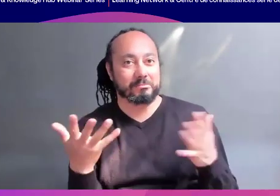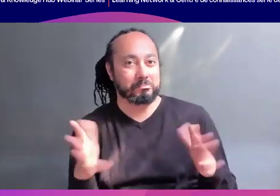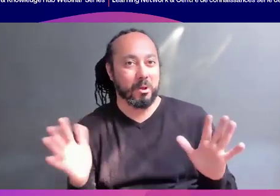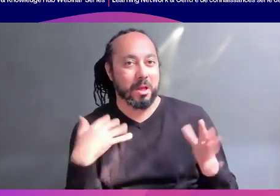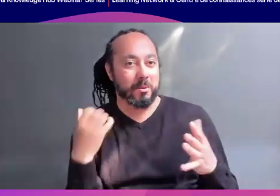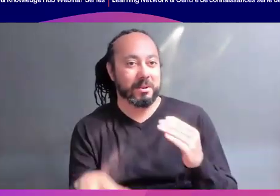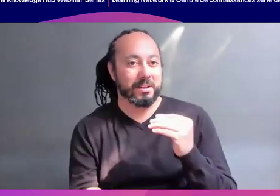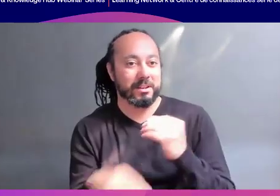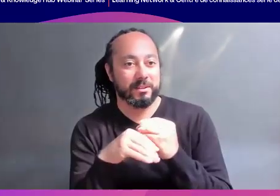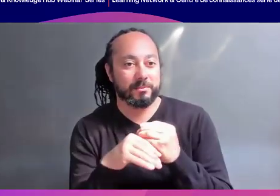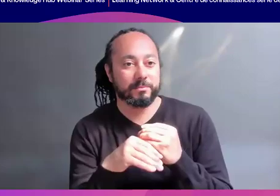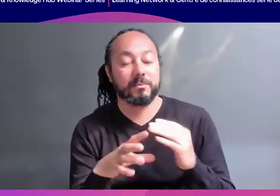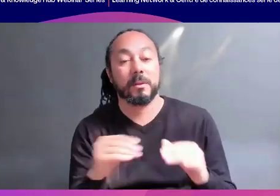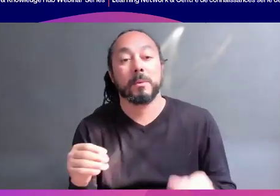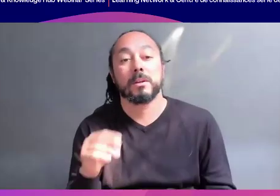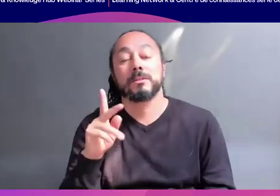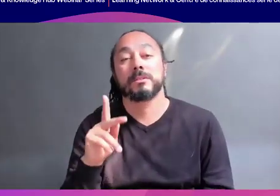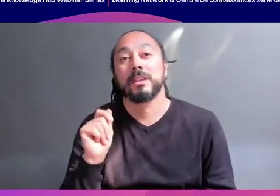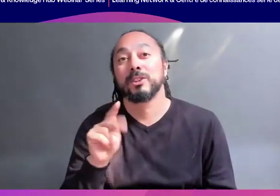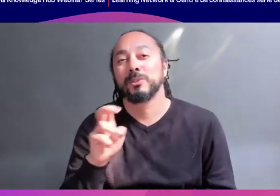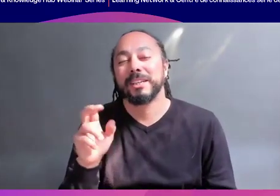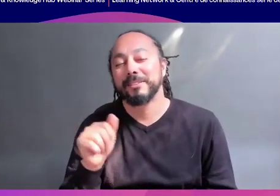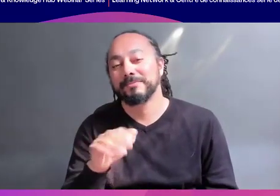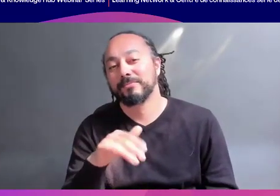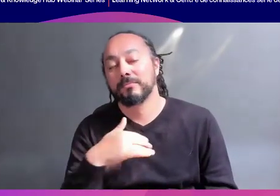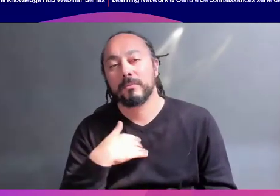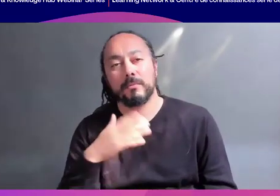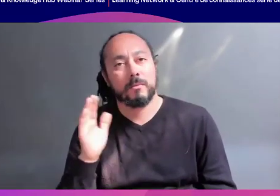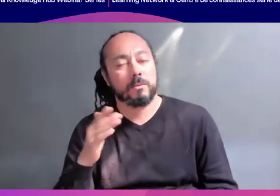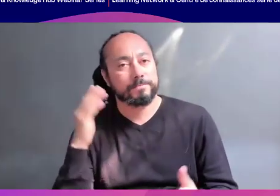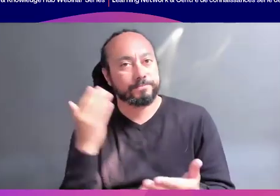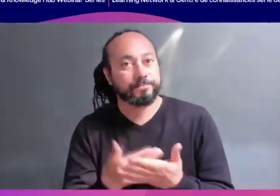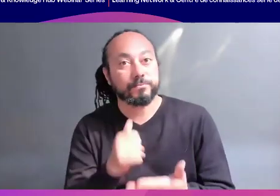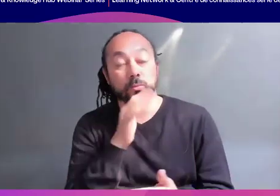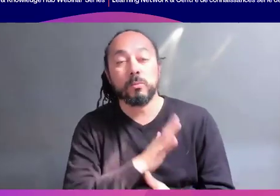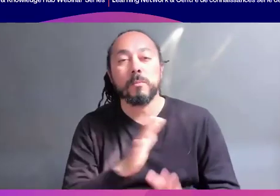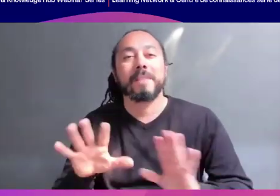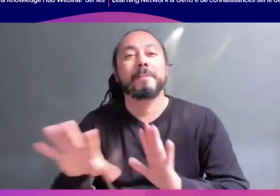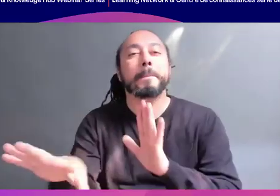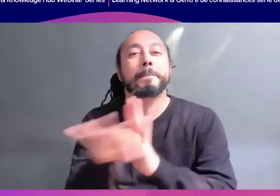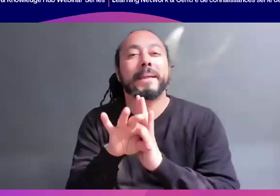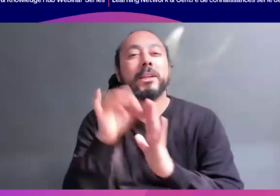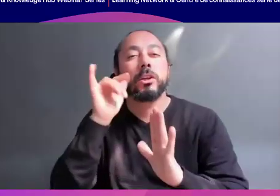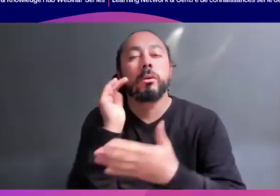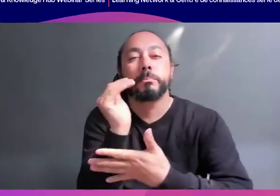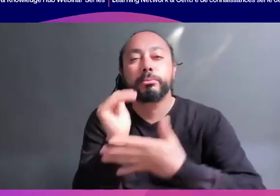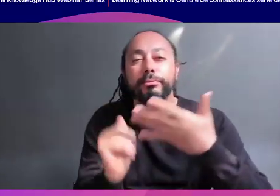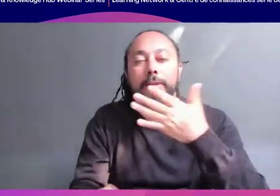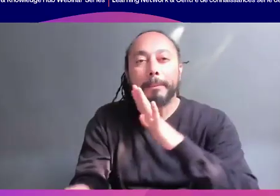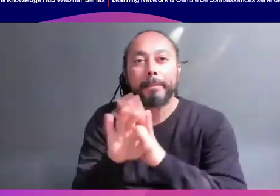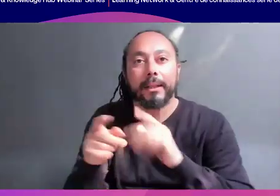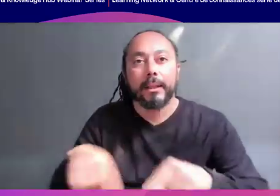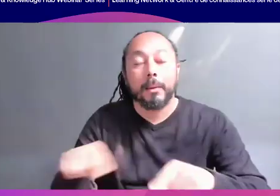think the fact that the women have been vetted in a way and come through some of the agencies